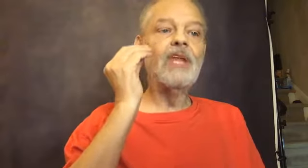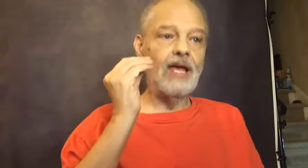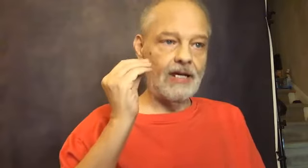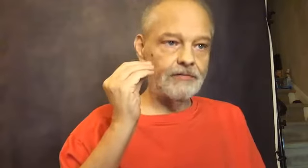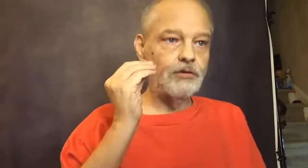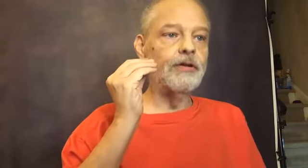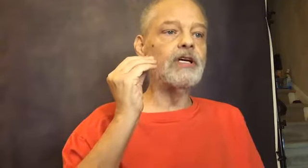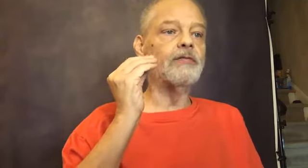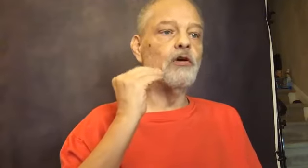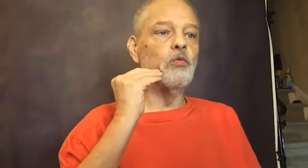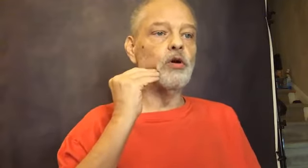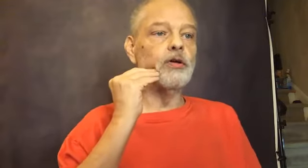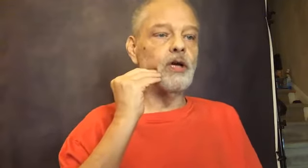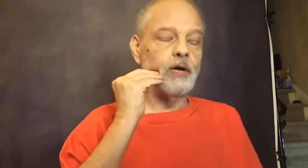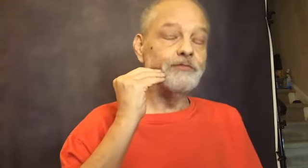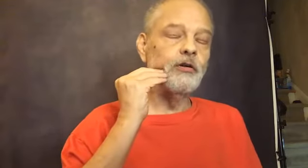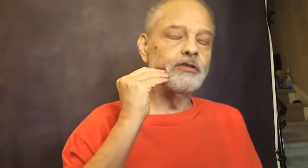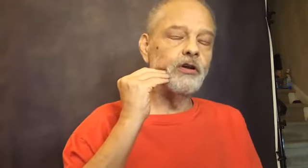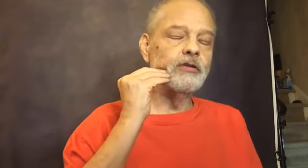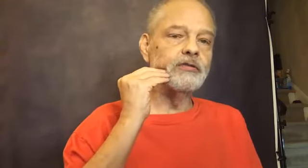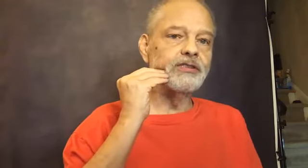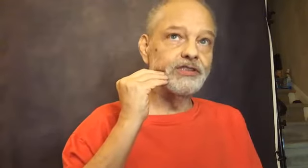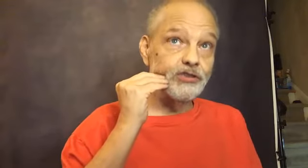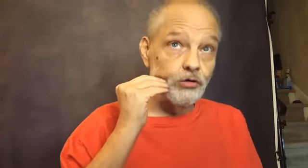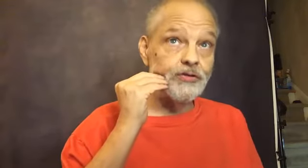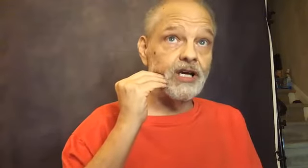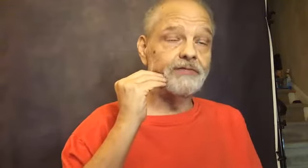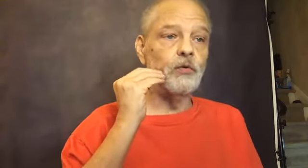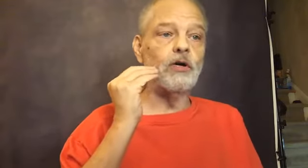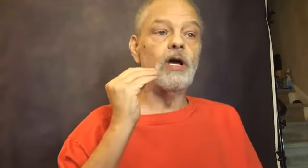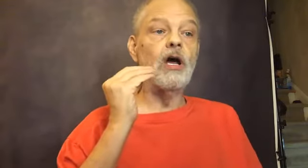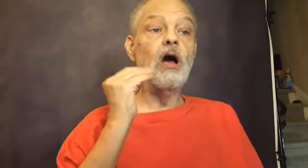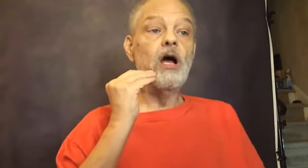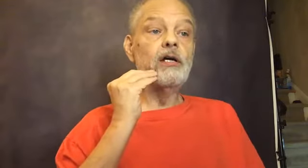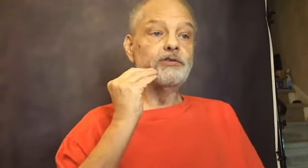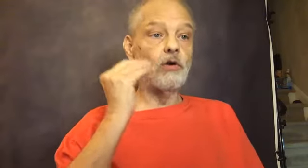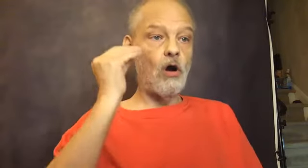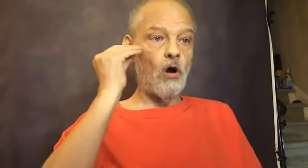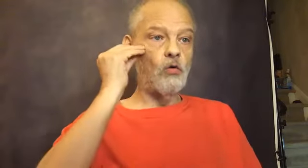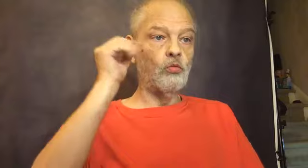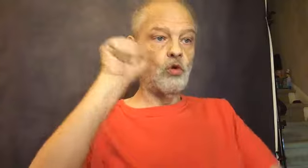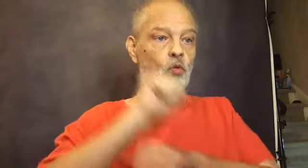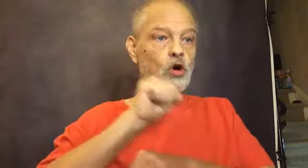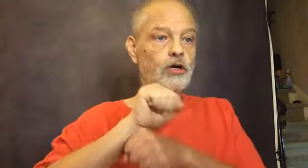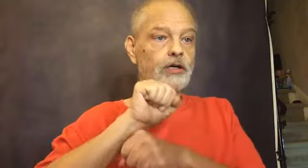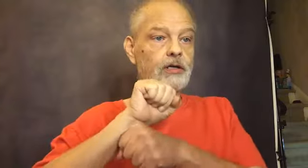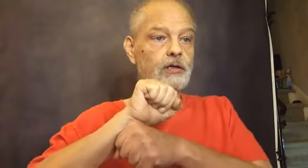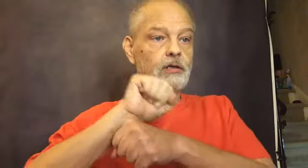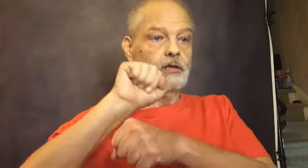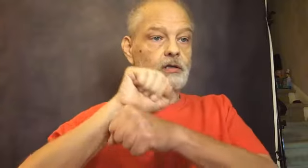And I showed you the sign for homework. I'm sorry, showed you the sign for work. So homework.